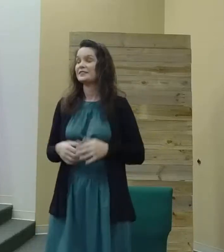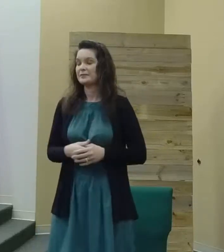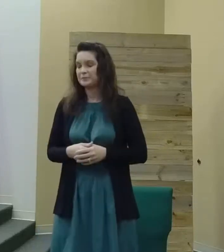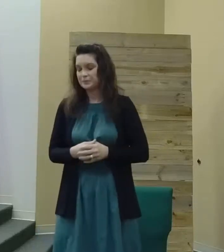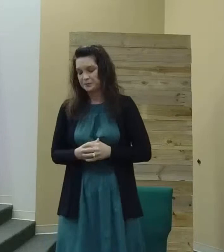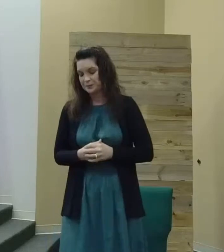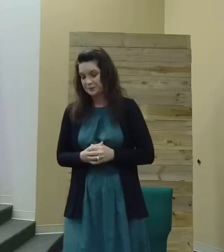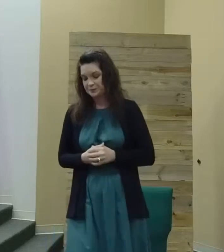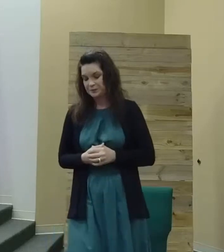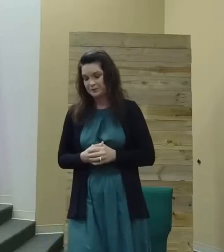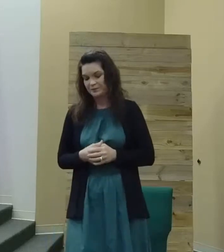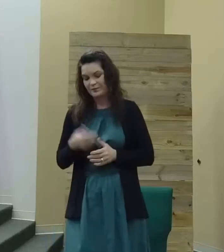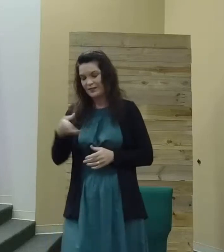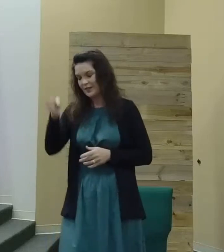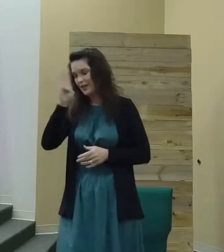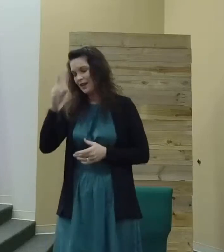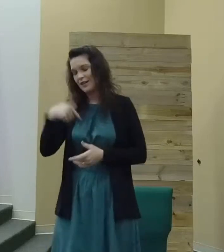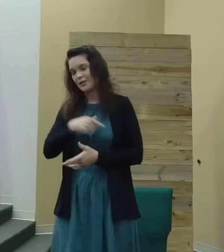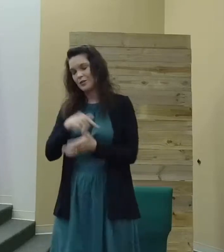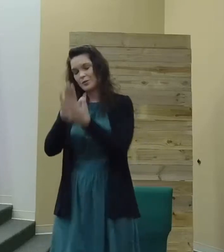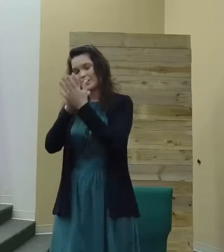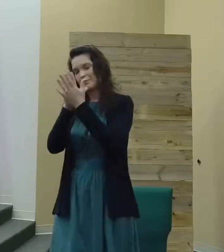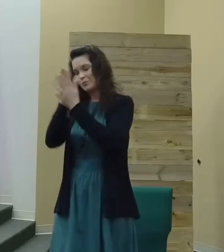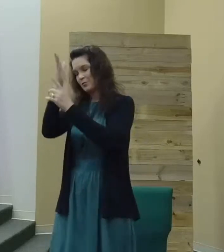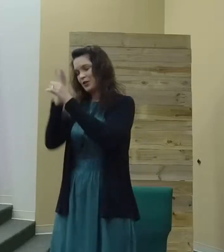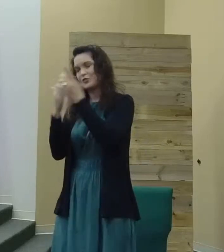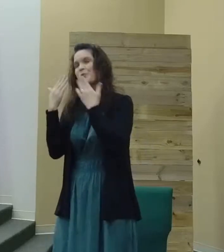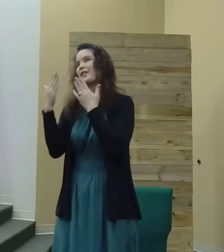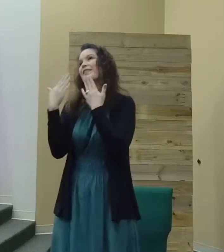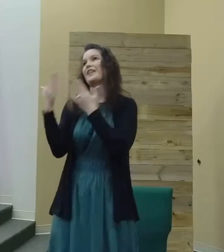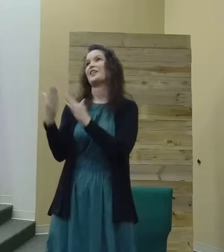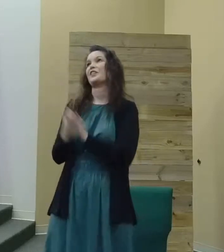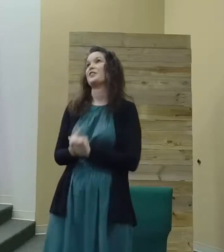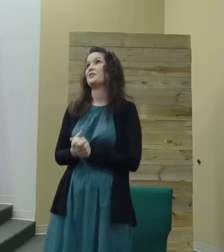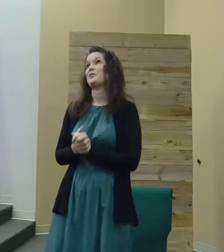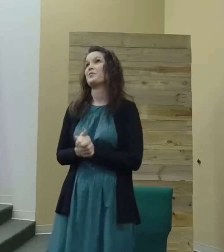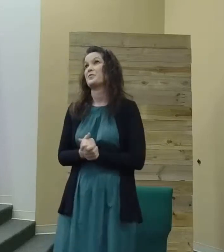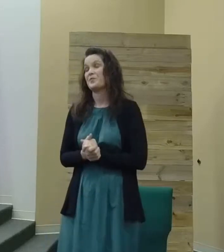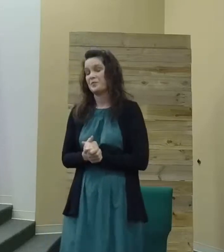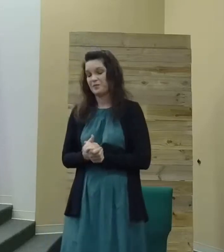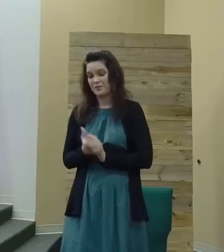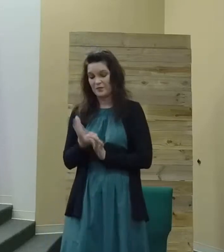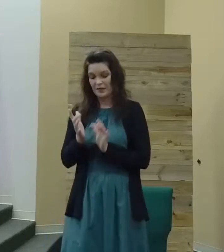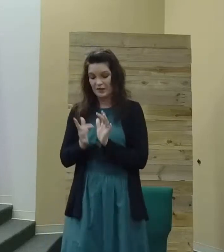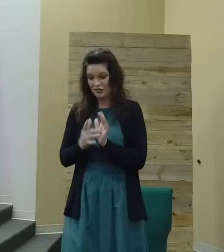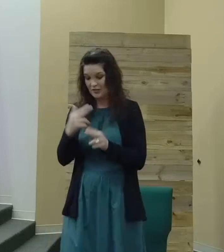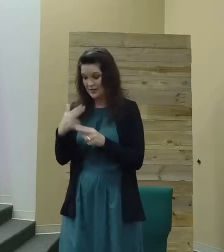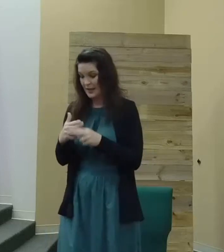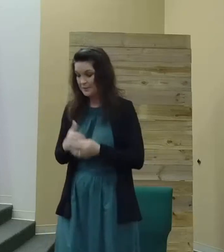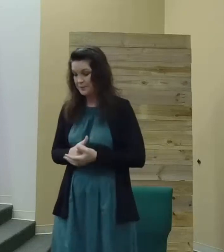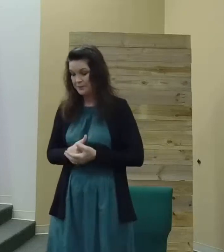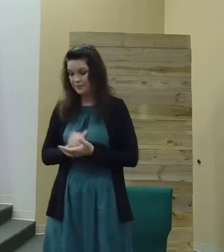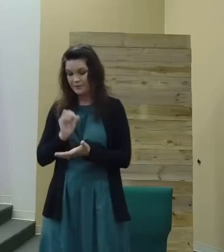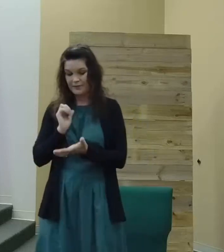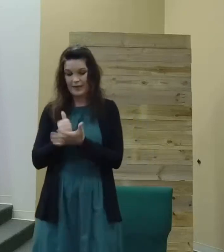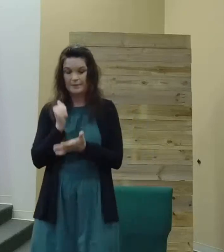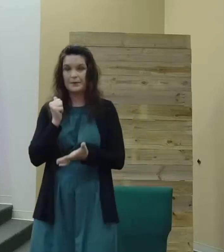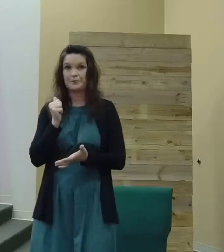morning. Lord God, we praise you and we thank you. It's in Christ's name we